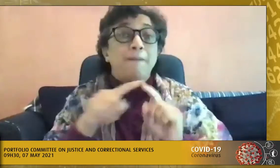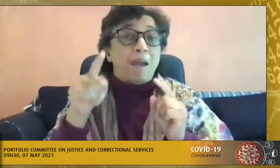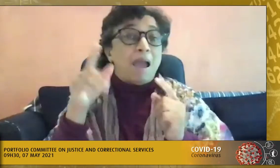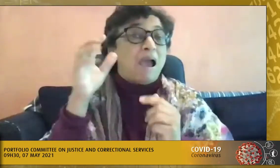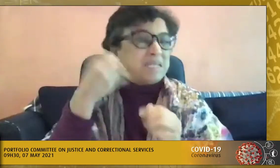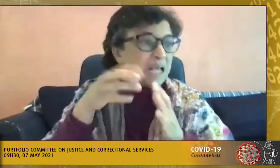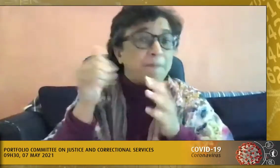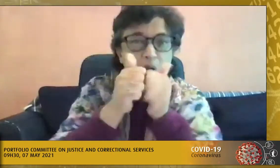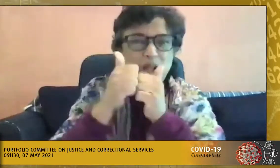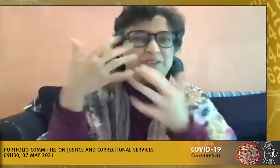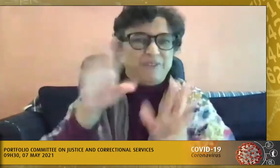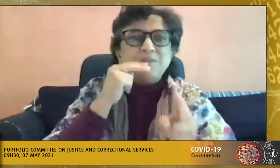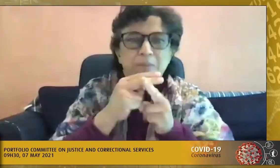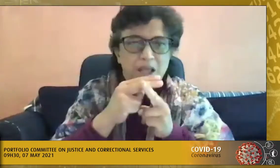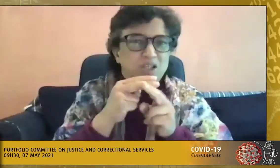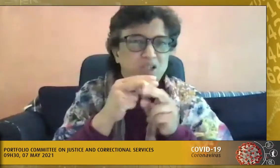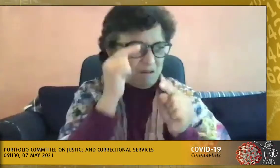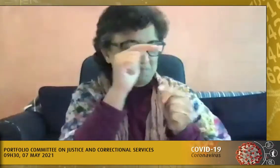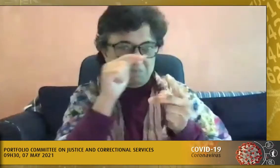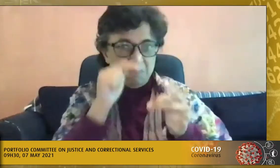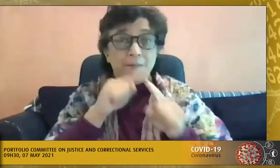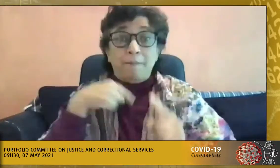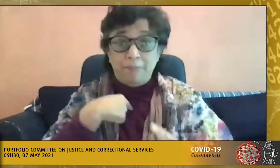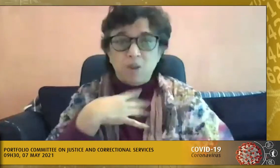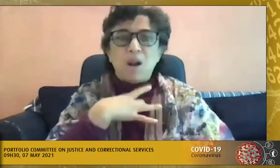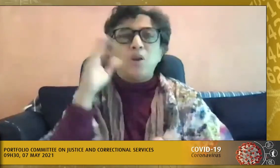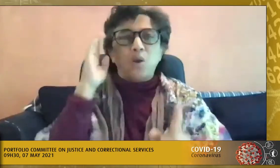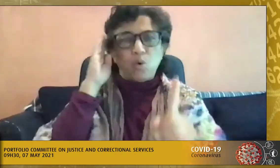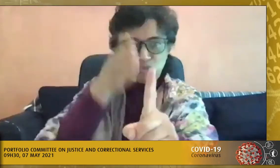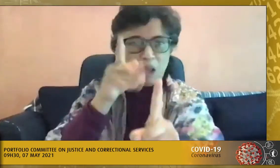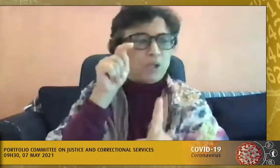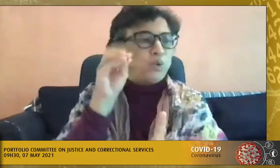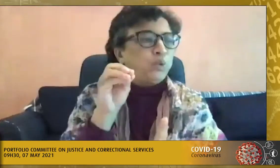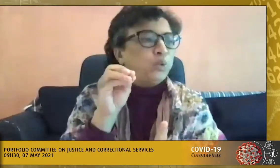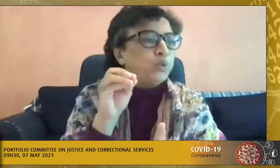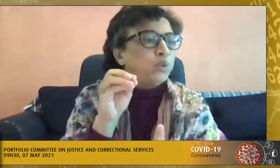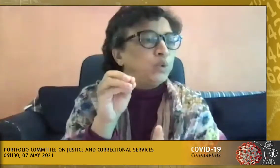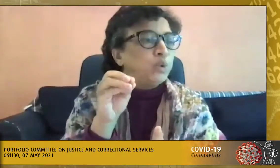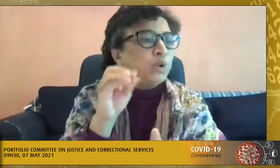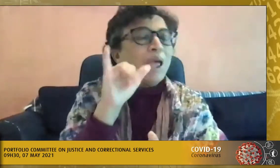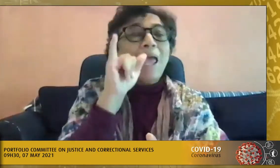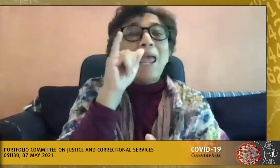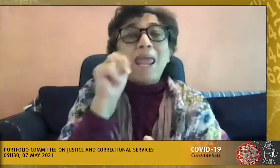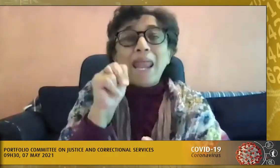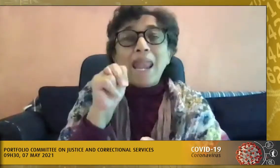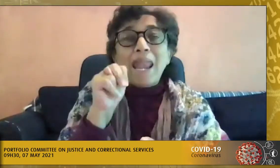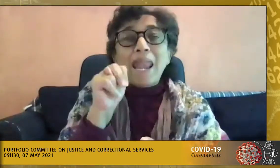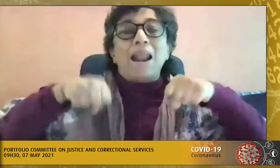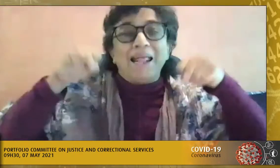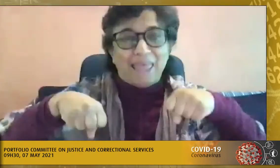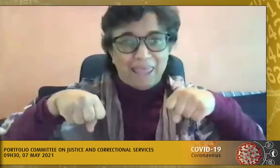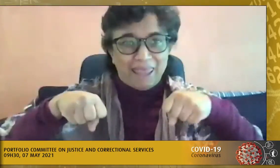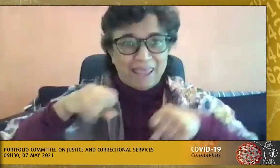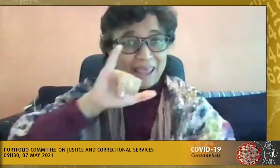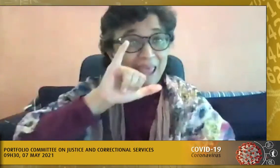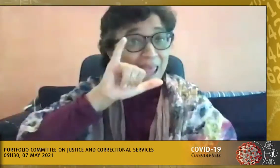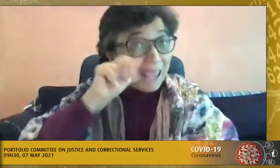um I haven't heard anything about the improvements um take from advice from the previous years